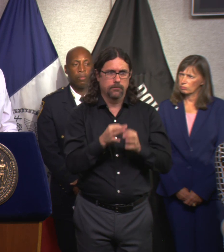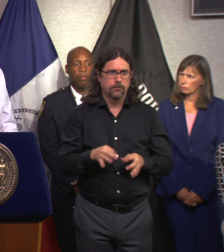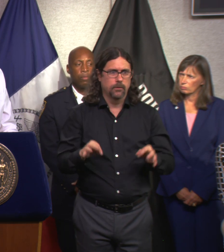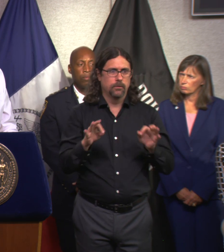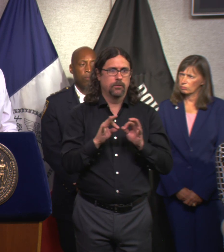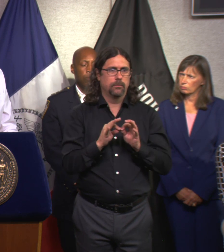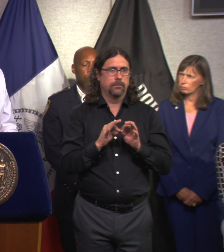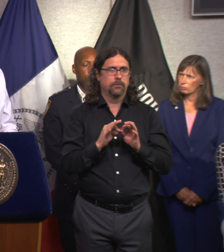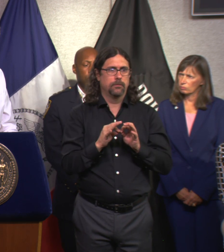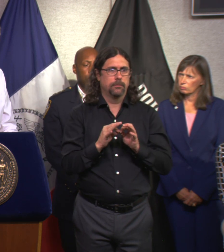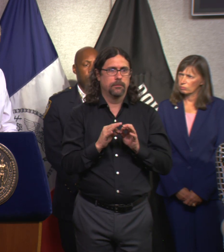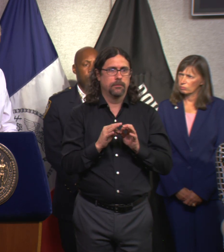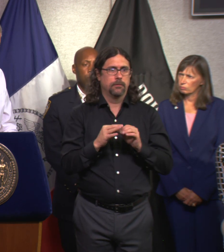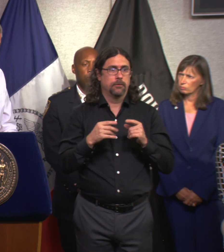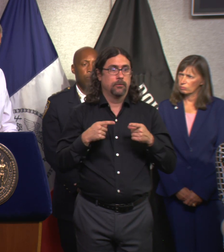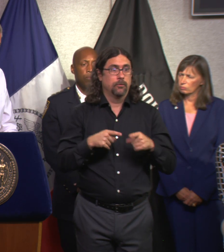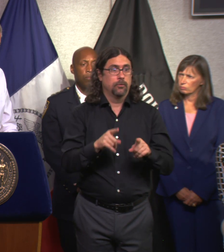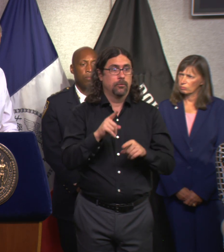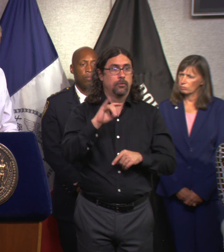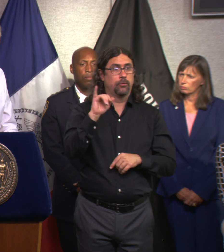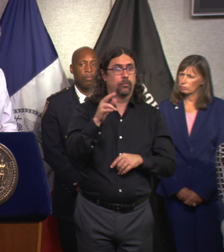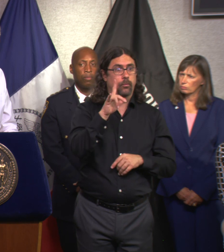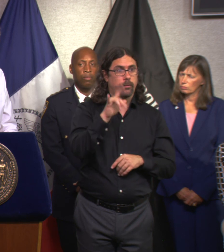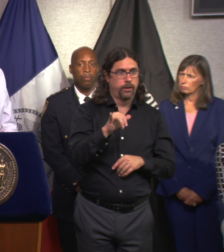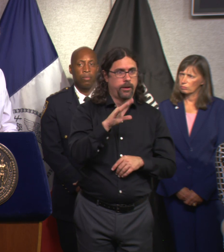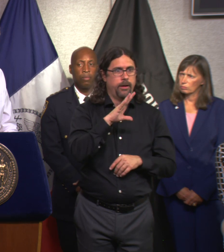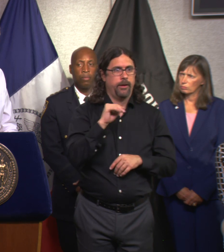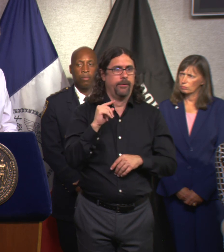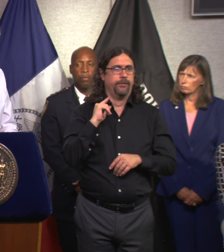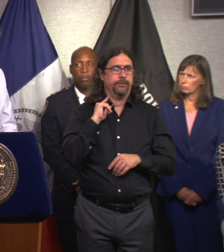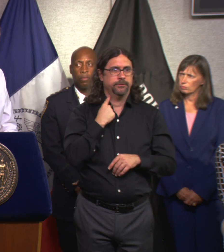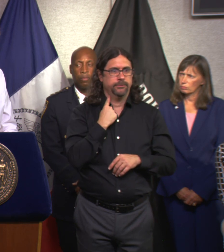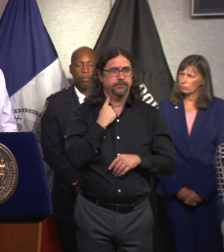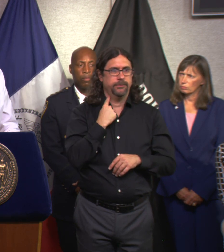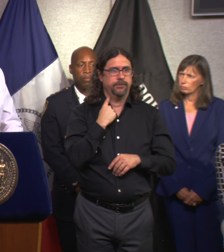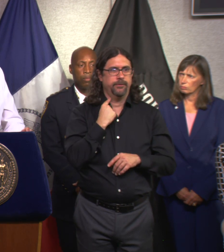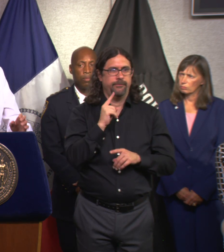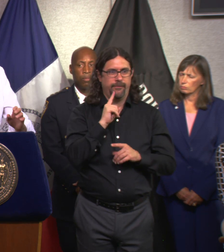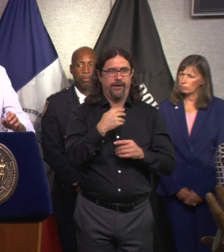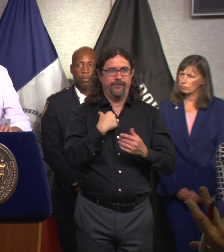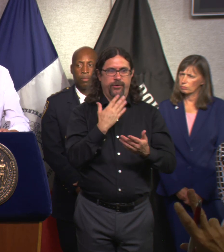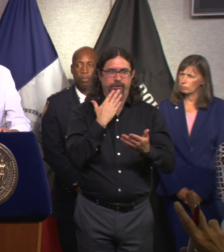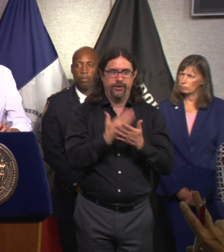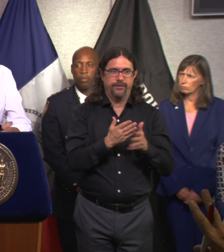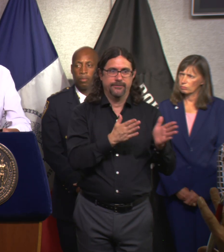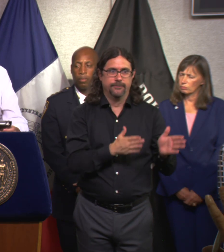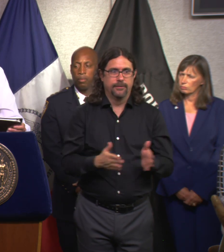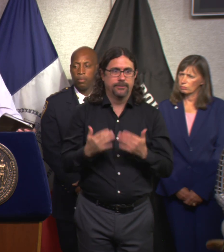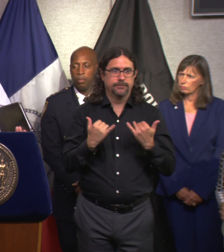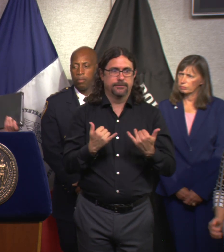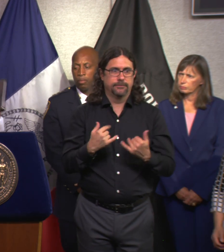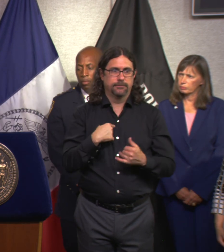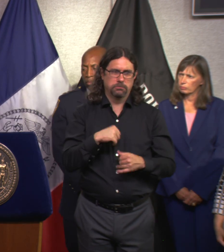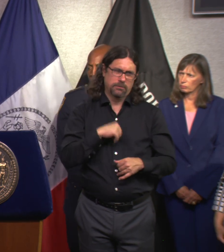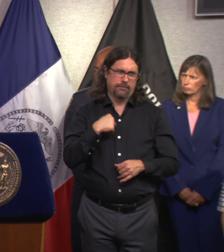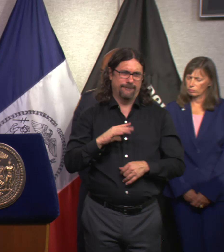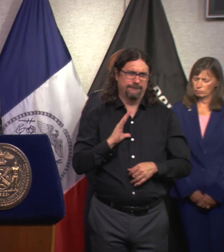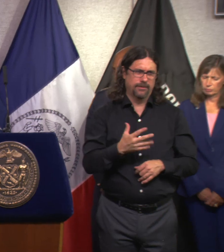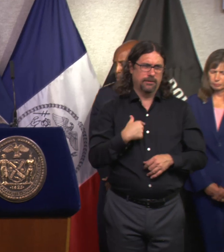August. Very aggressive plan in place to do it, and I'm confident that we'll be able to do it. Gotta go, everyone. Thank you very much.